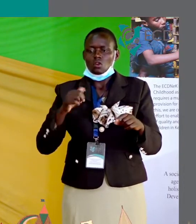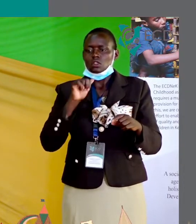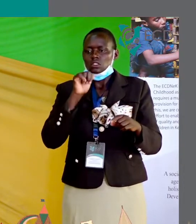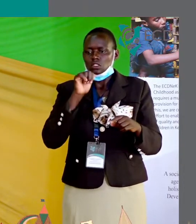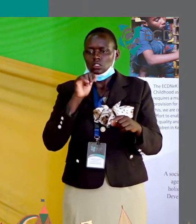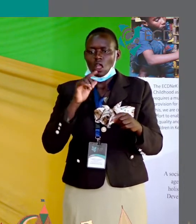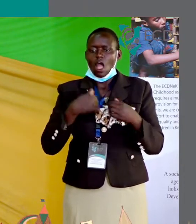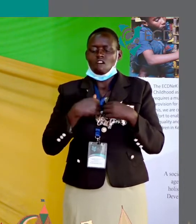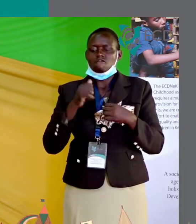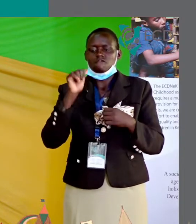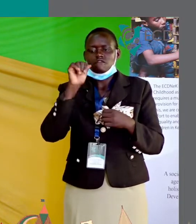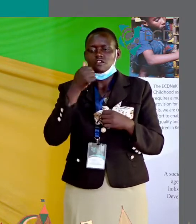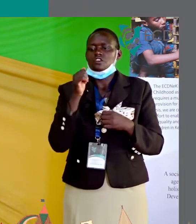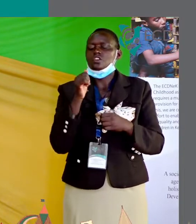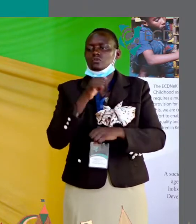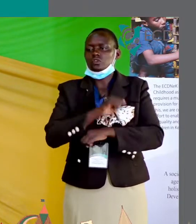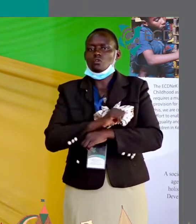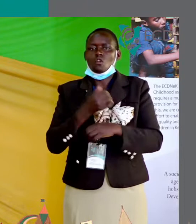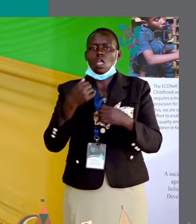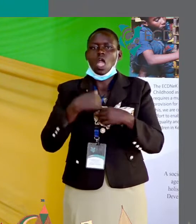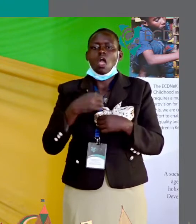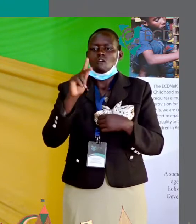Jiru, and Jemike.